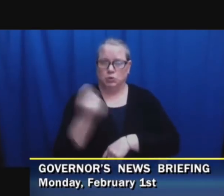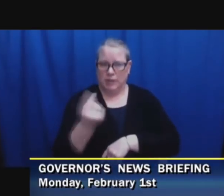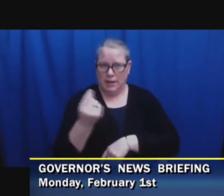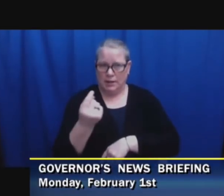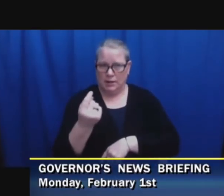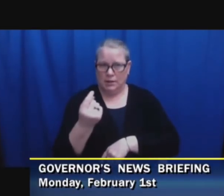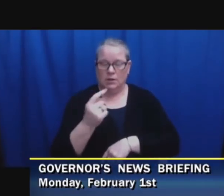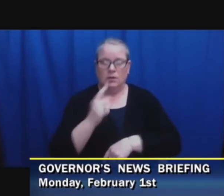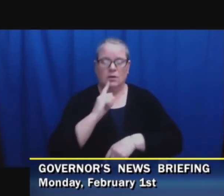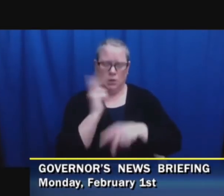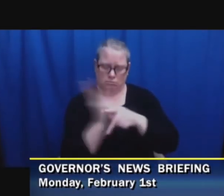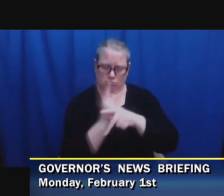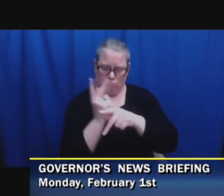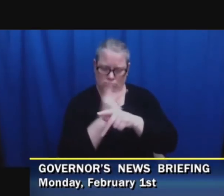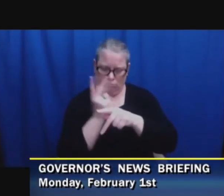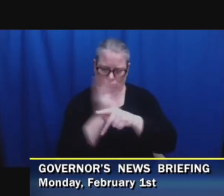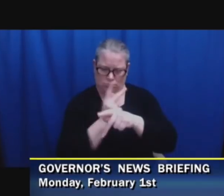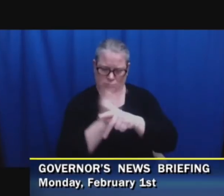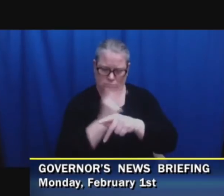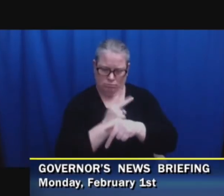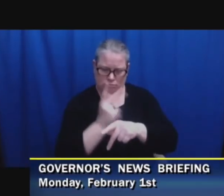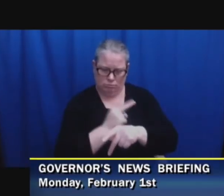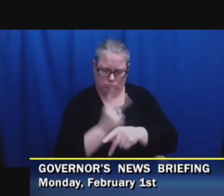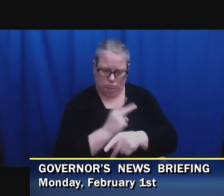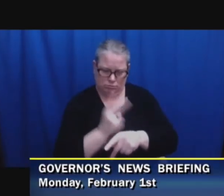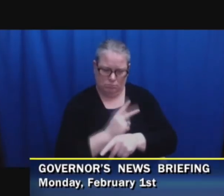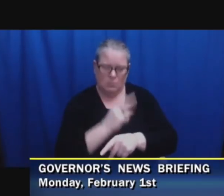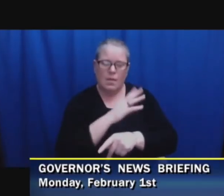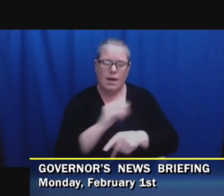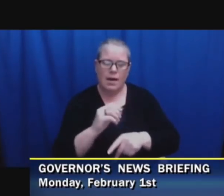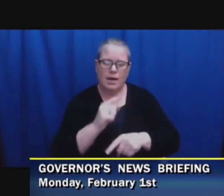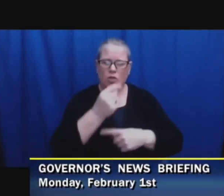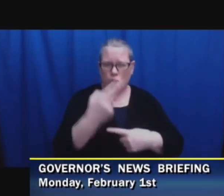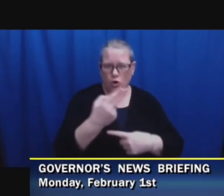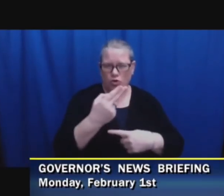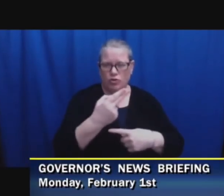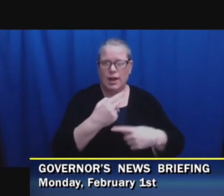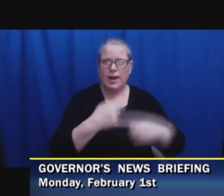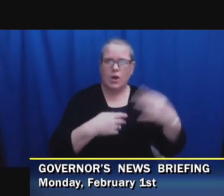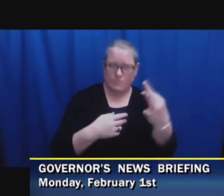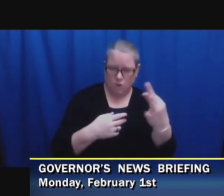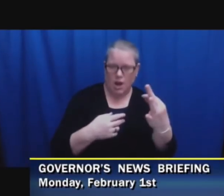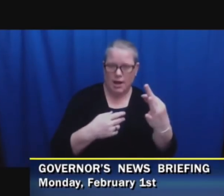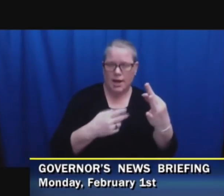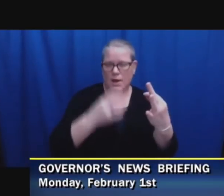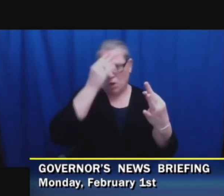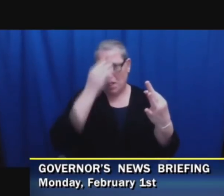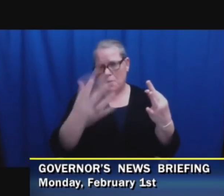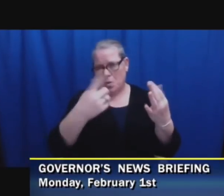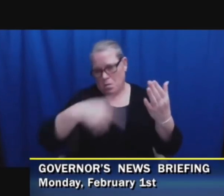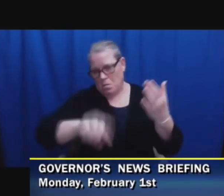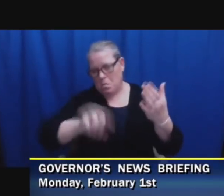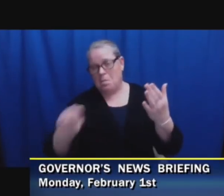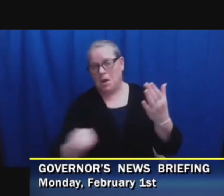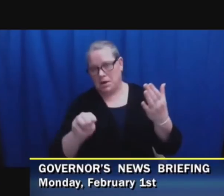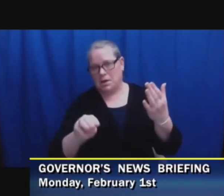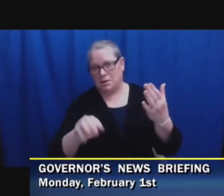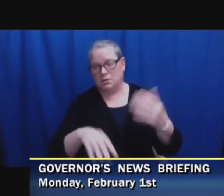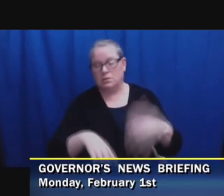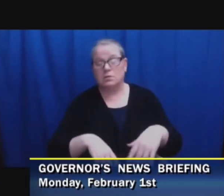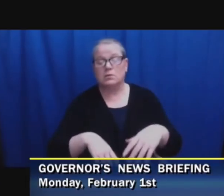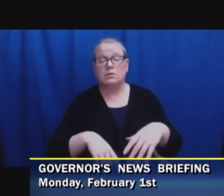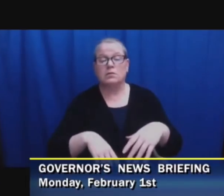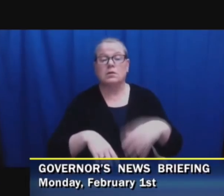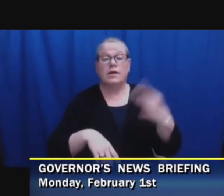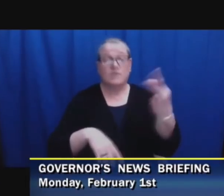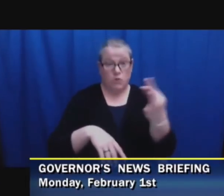that and communicate back with them on either the Thursday or the Friday when we were allowed to place our order with the federal government for